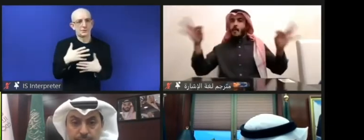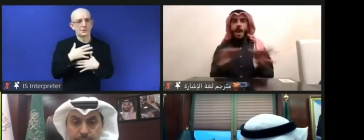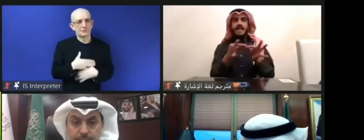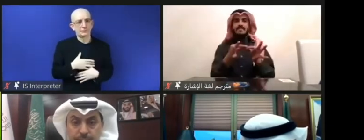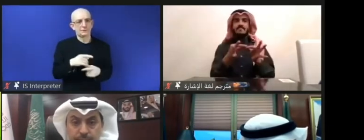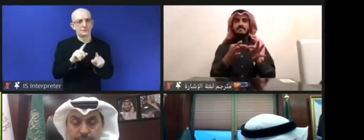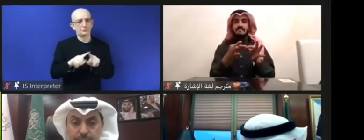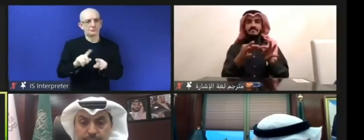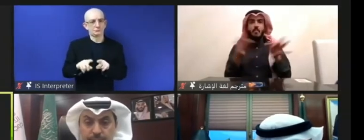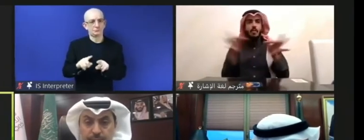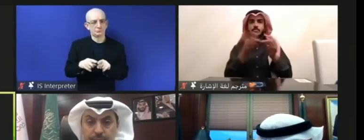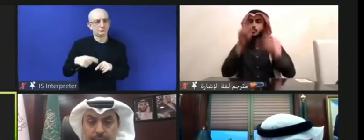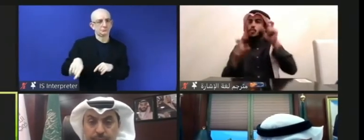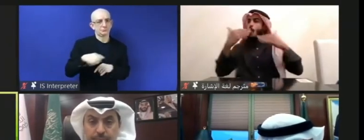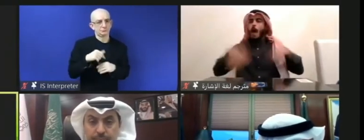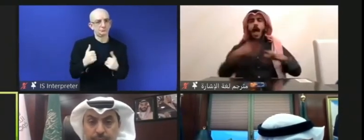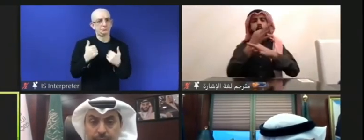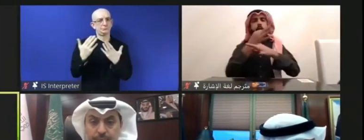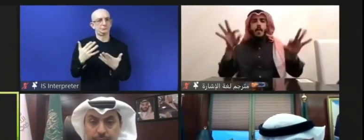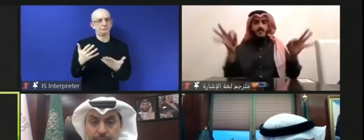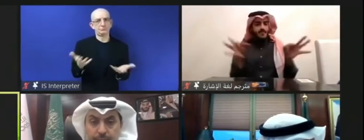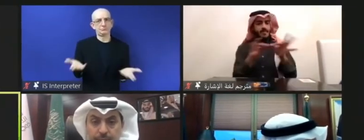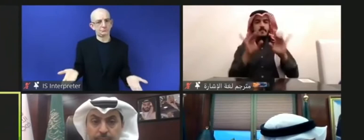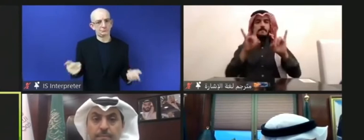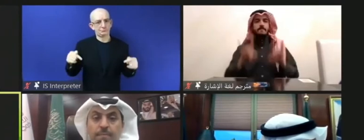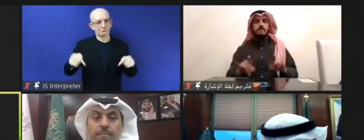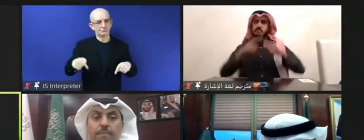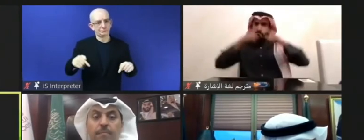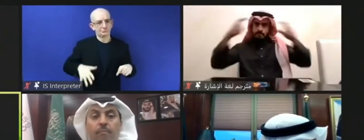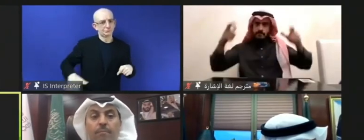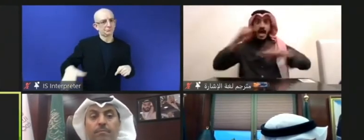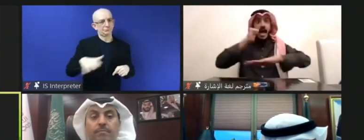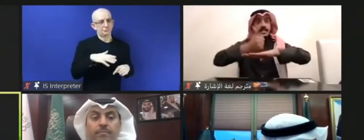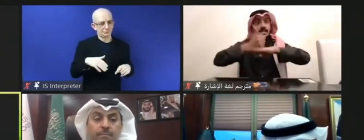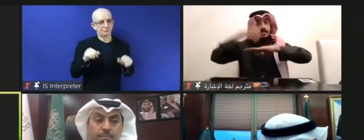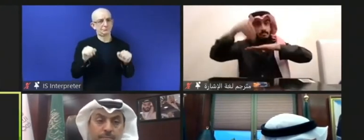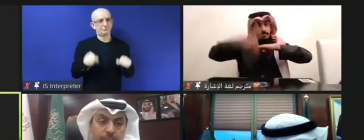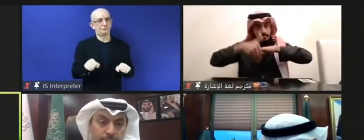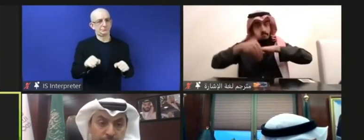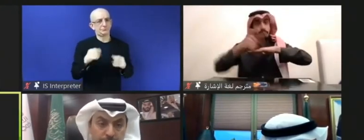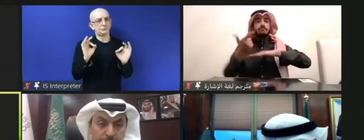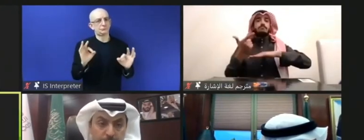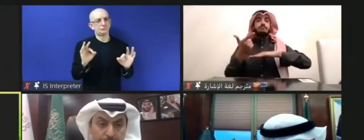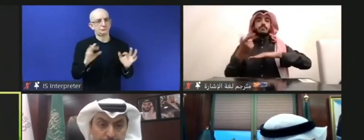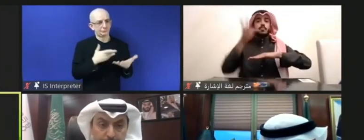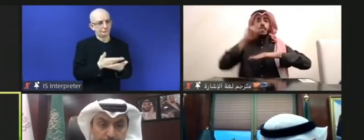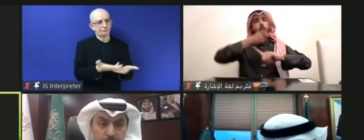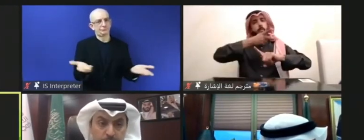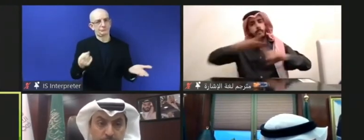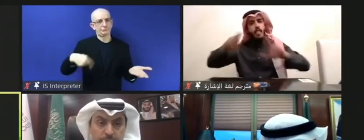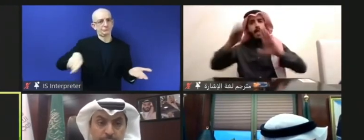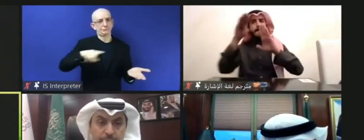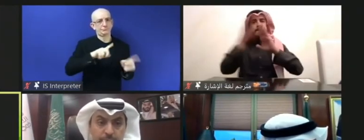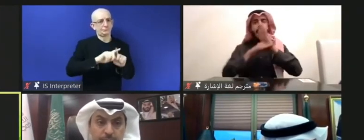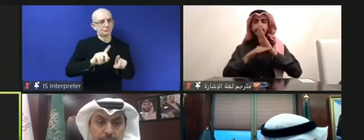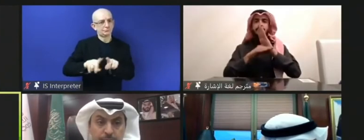disabilities in the structure-wise, infrastructure, and of course in the different programs to